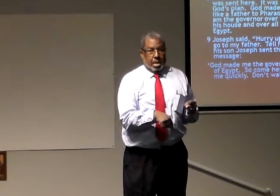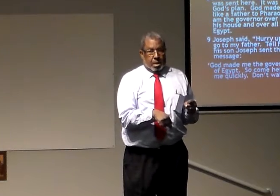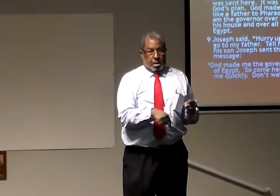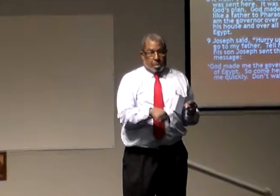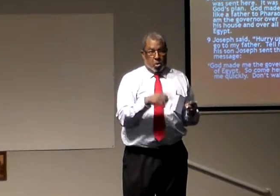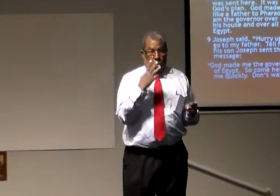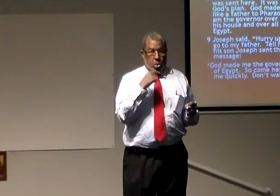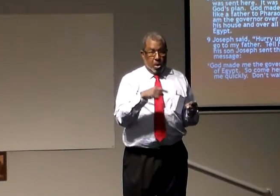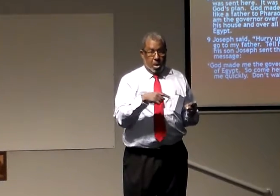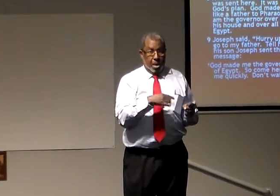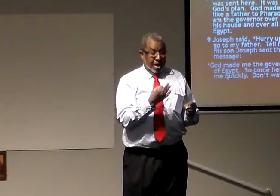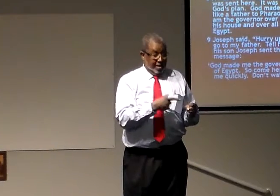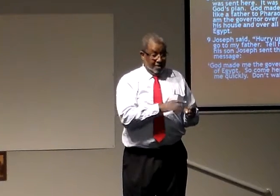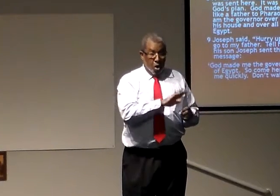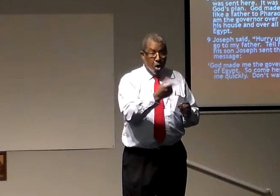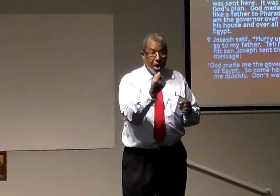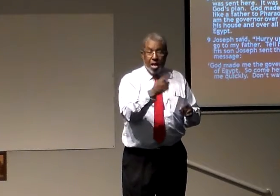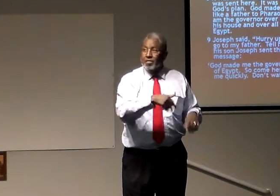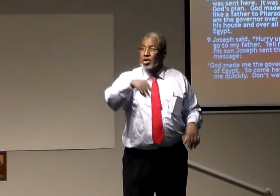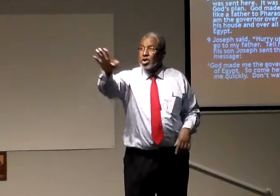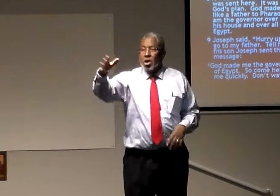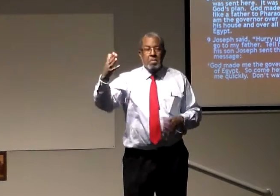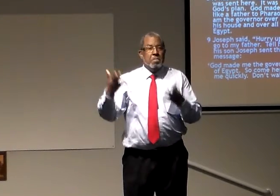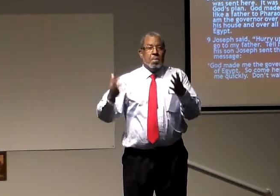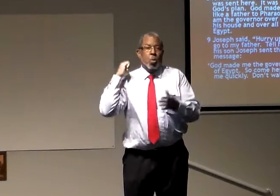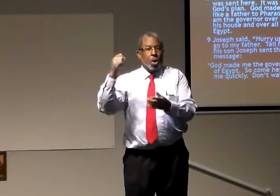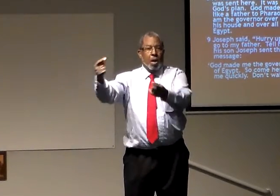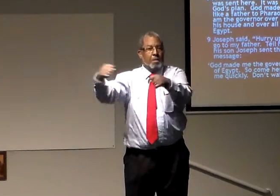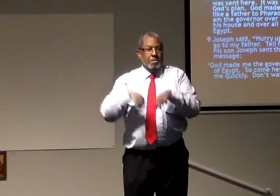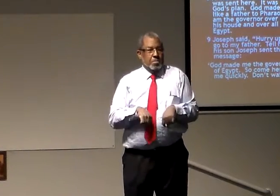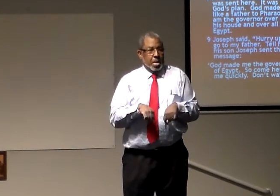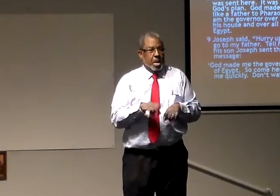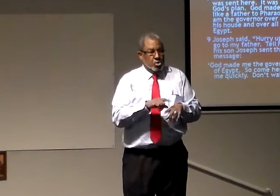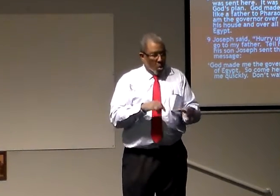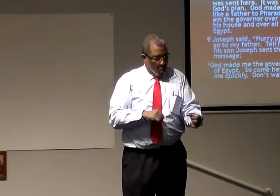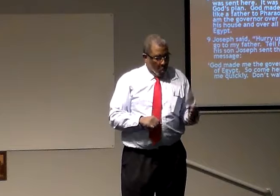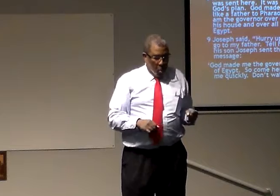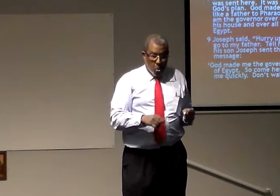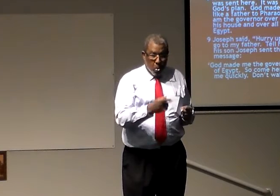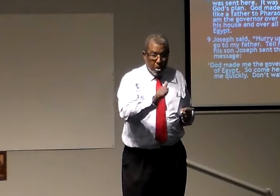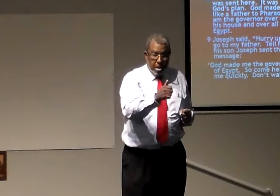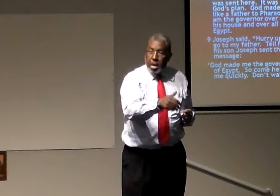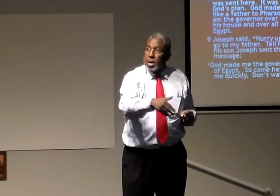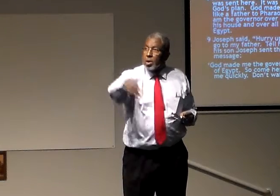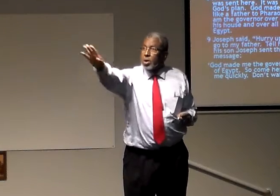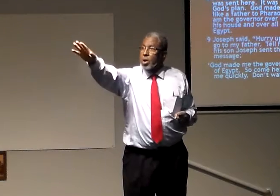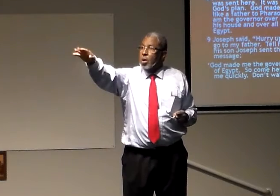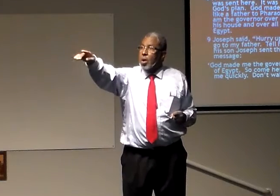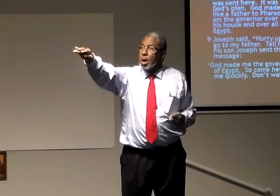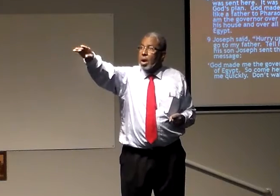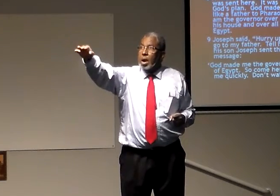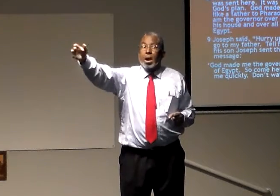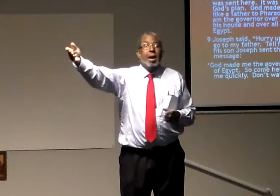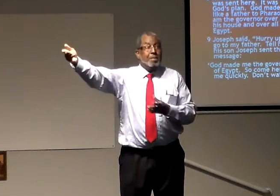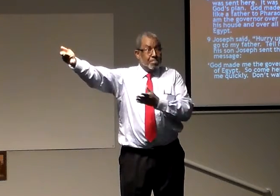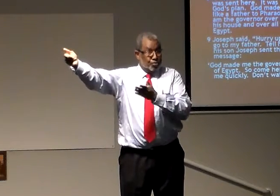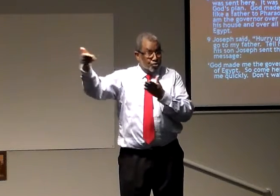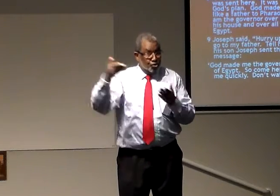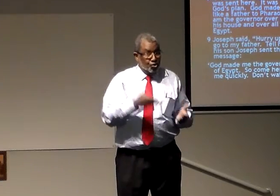back. Why? Because if all 11 went, maybe won't come back. So we'll hold. And then later, when